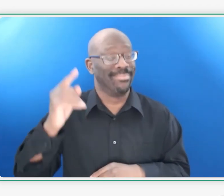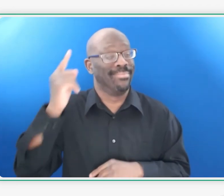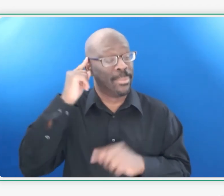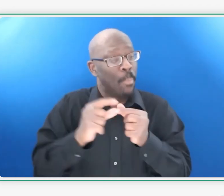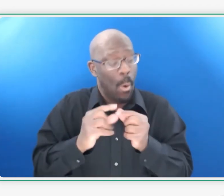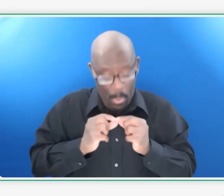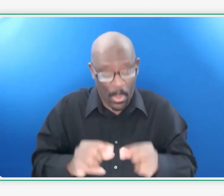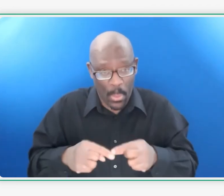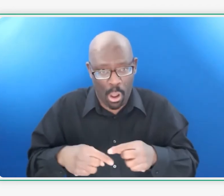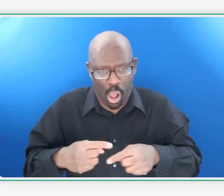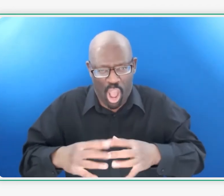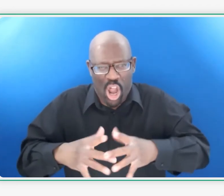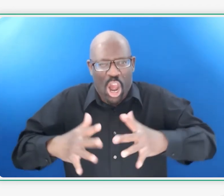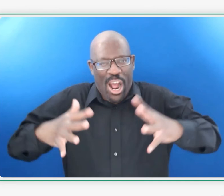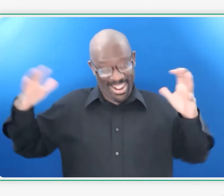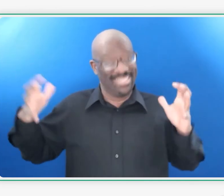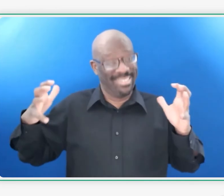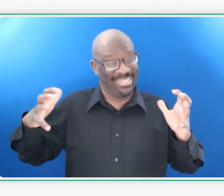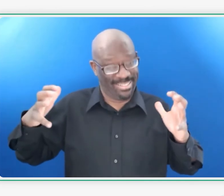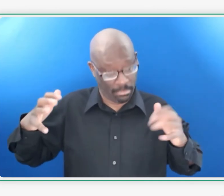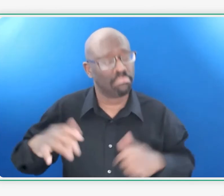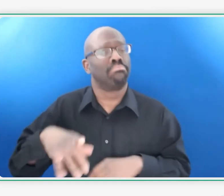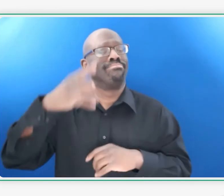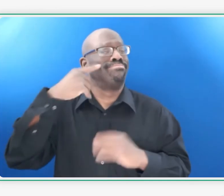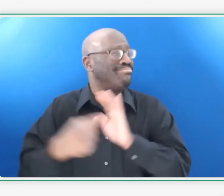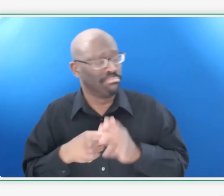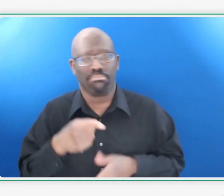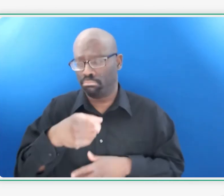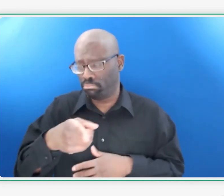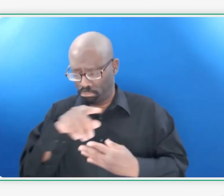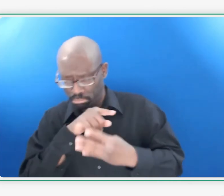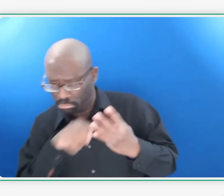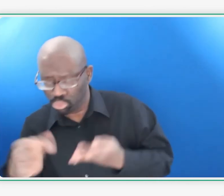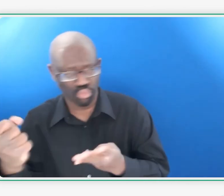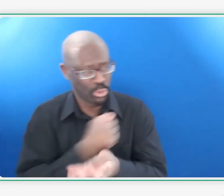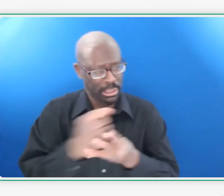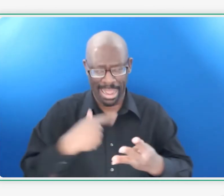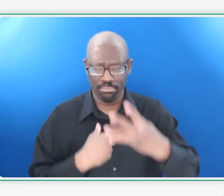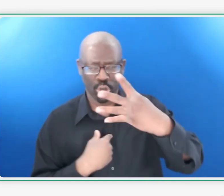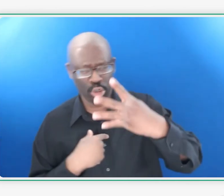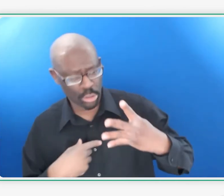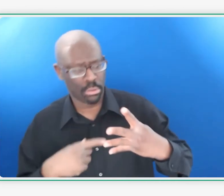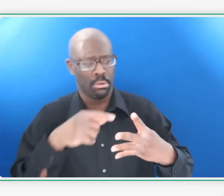or you can use the snowball effect. You know how a snowball rolls downhill? It's a very similar